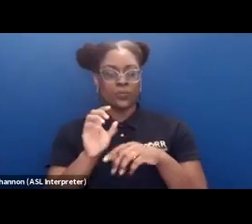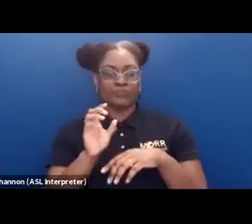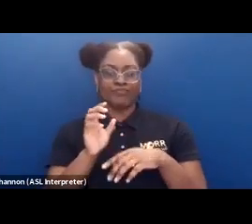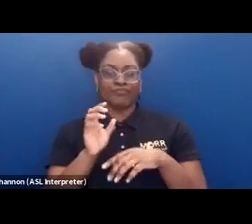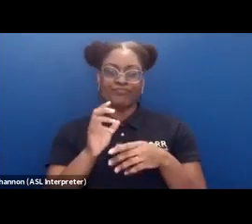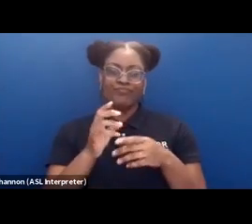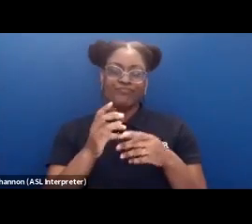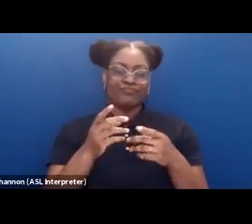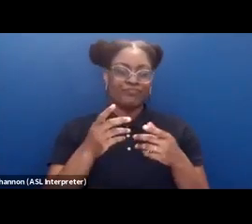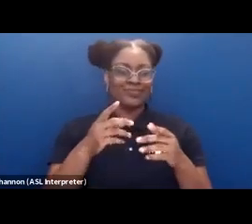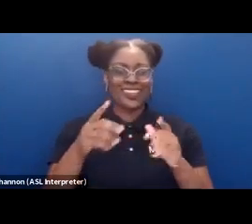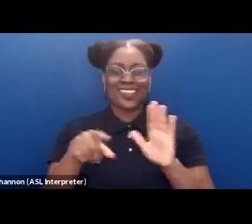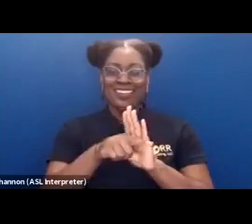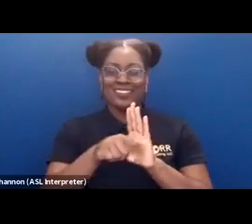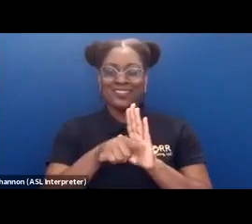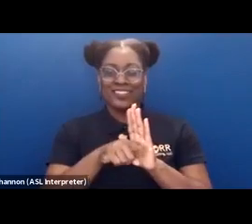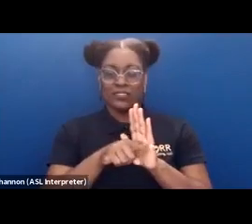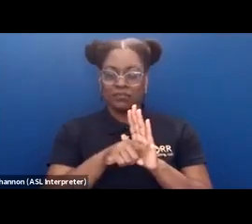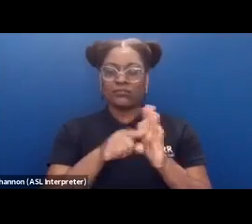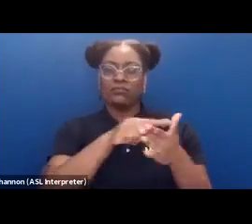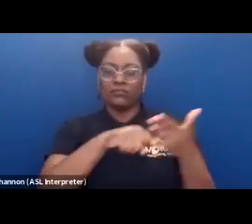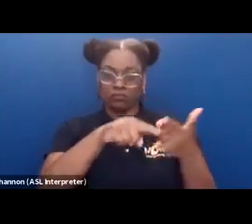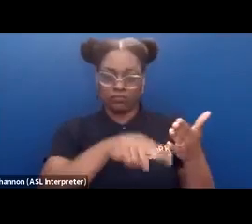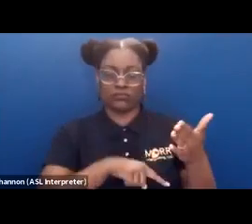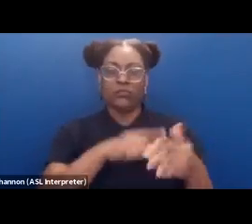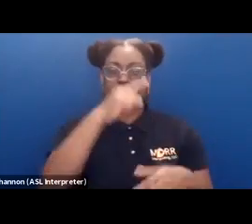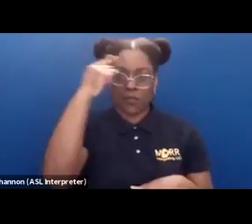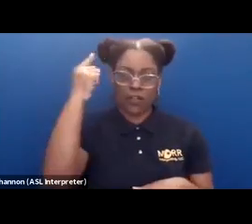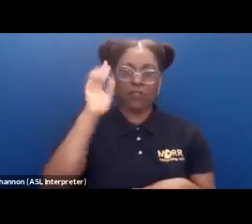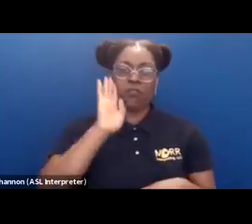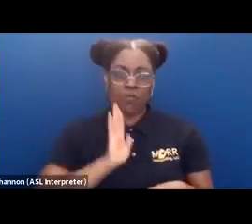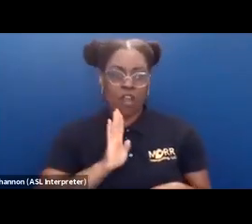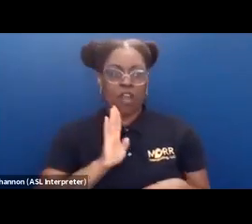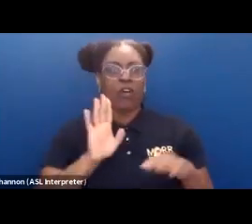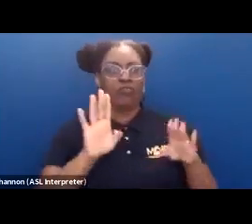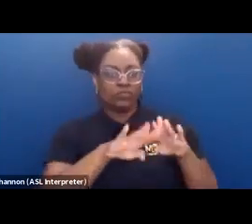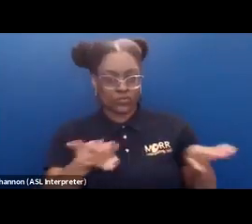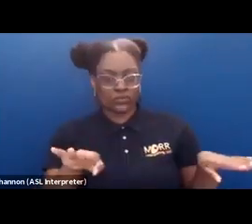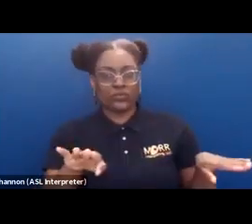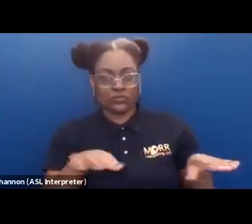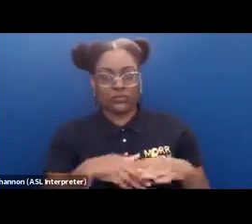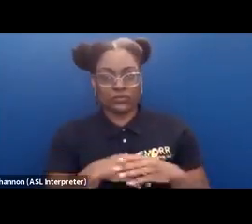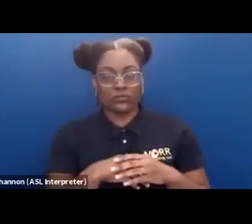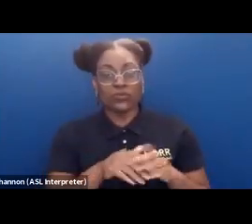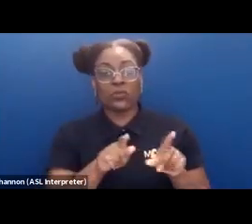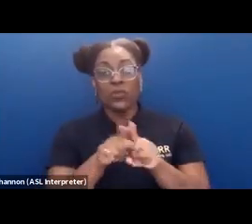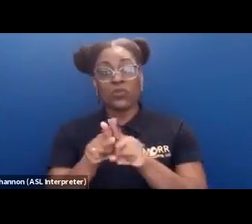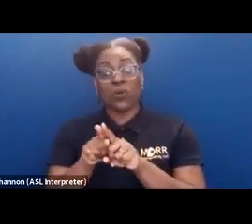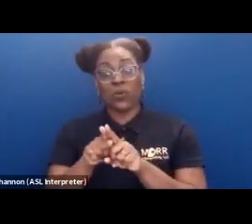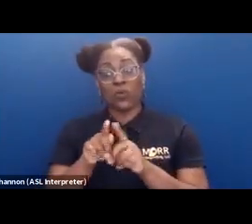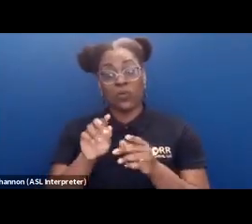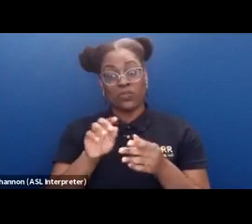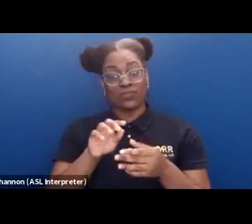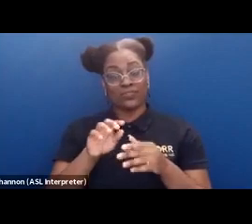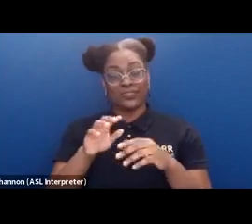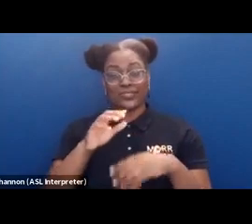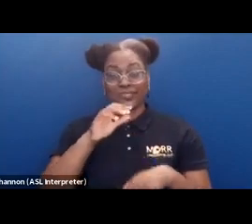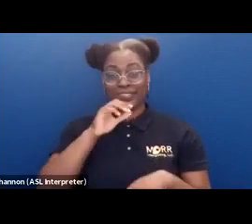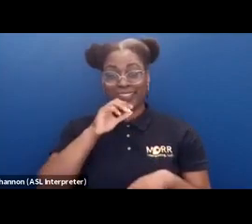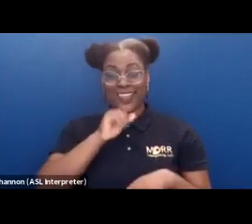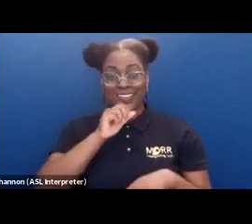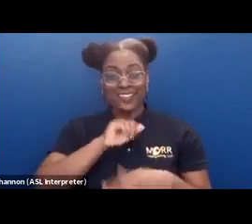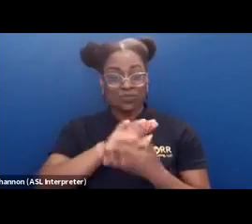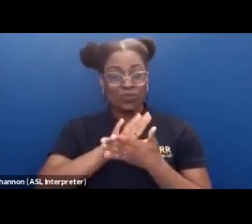in alternative schools and juvenile detention centers. Many of these